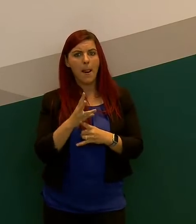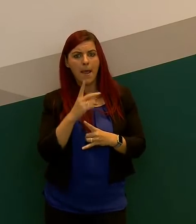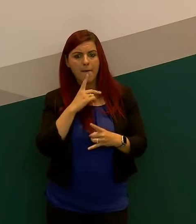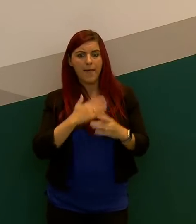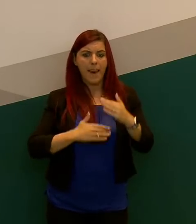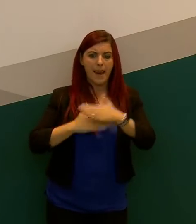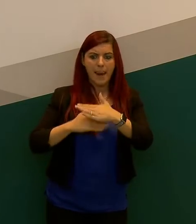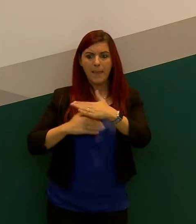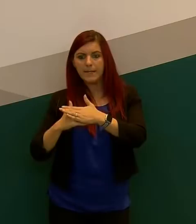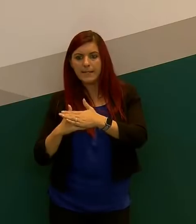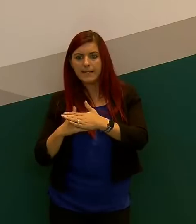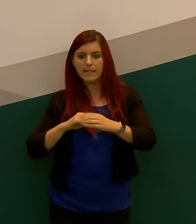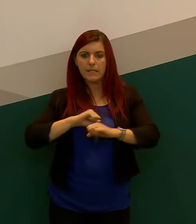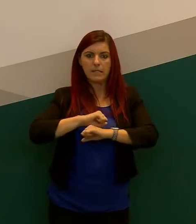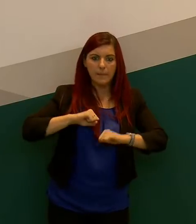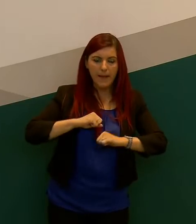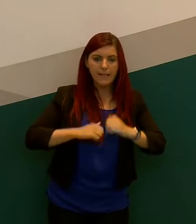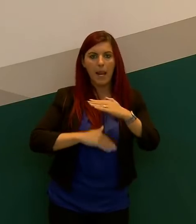shopping environments,